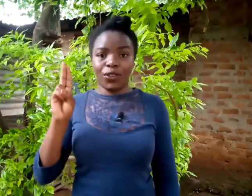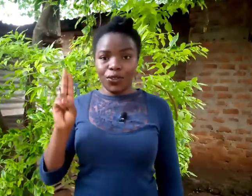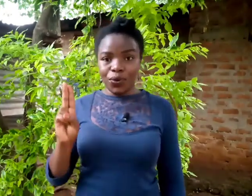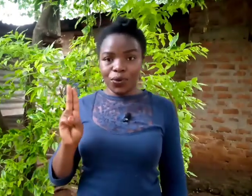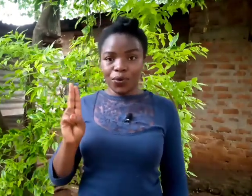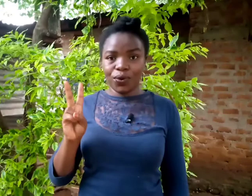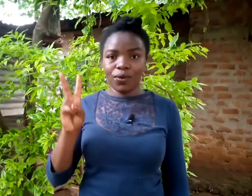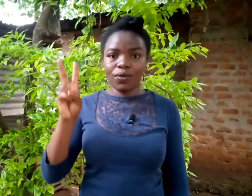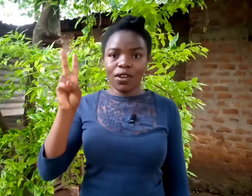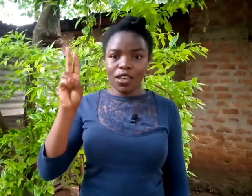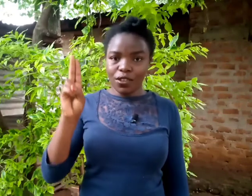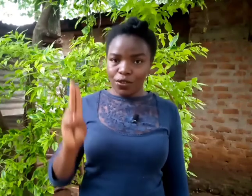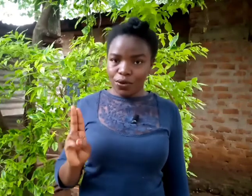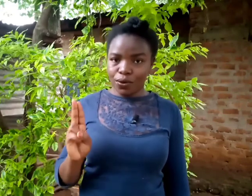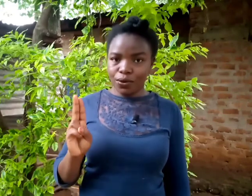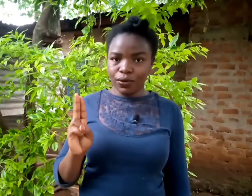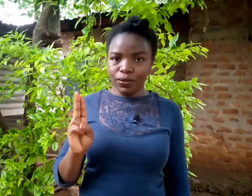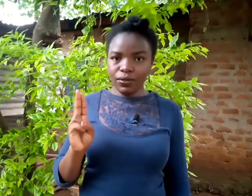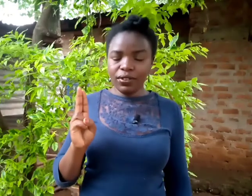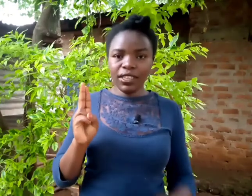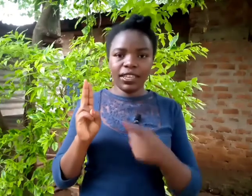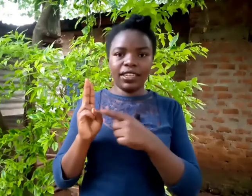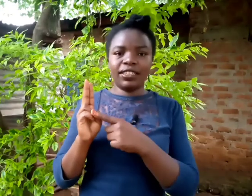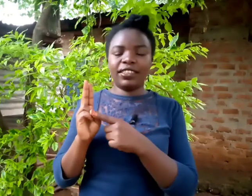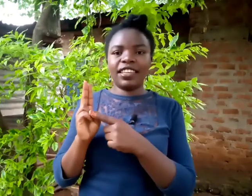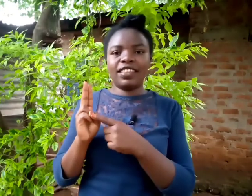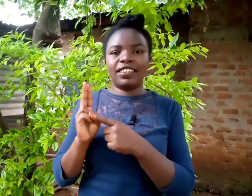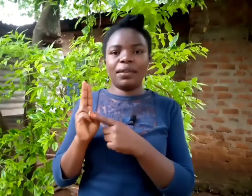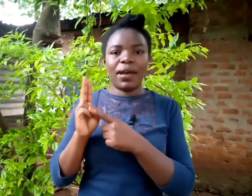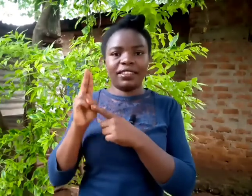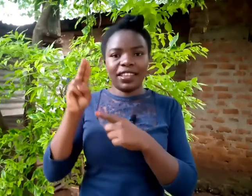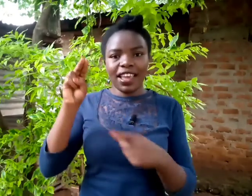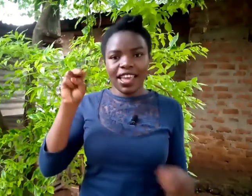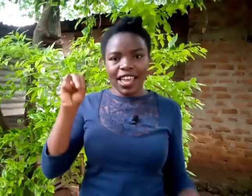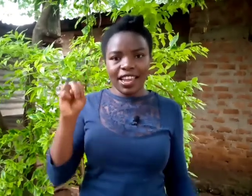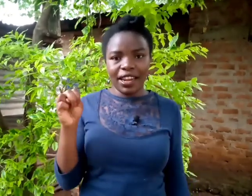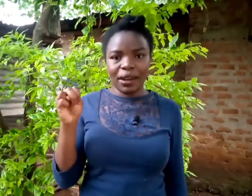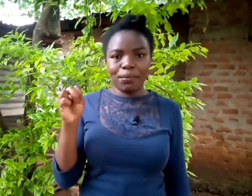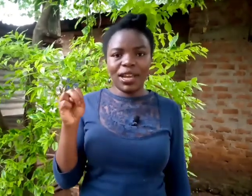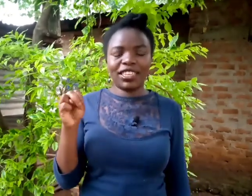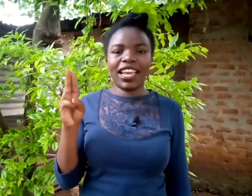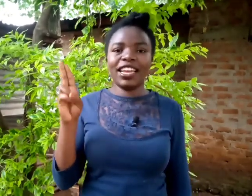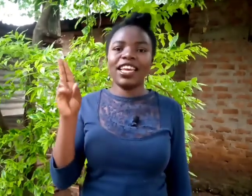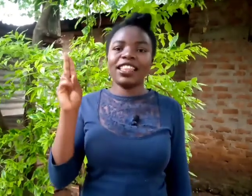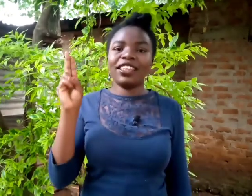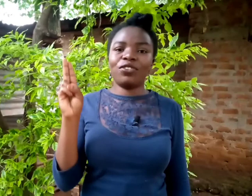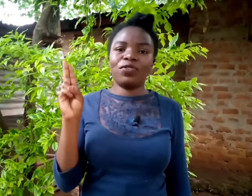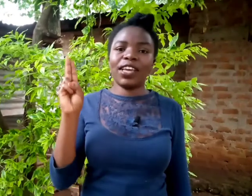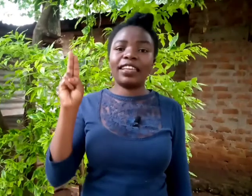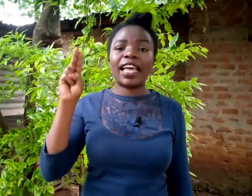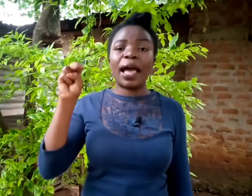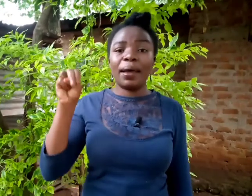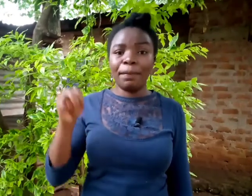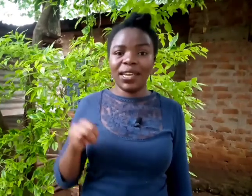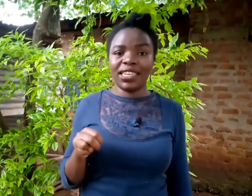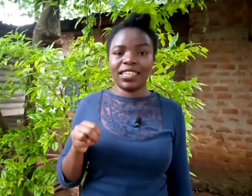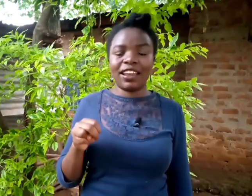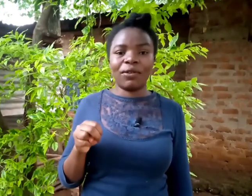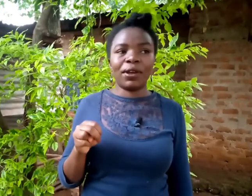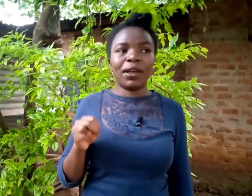U, U. It is just the same as N, but N, the two fingers are bending down, but